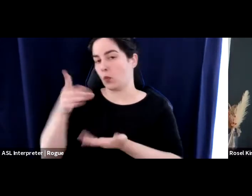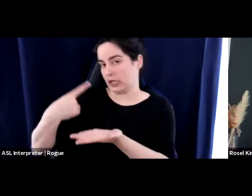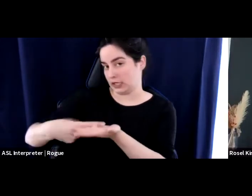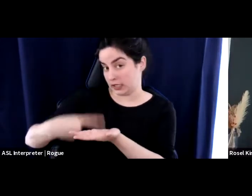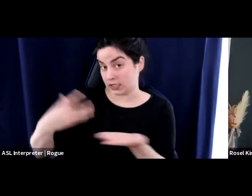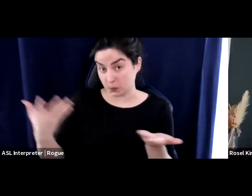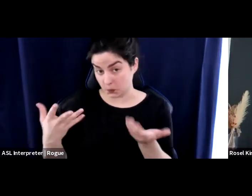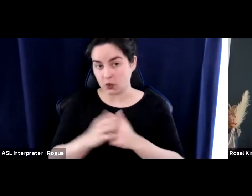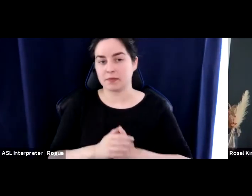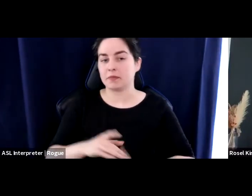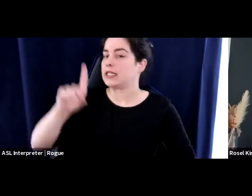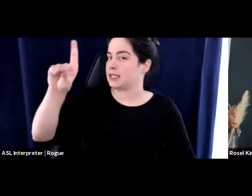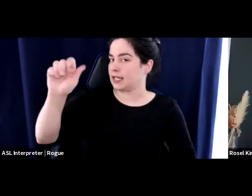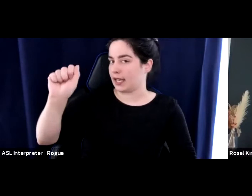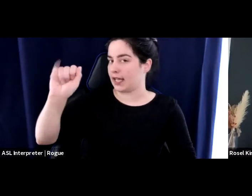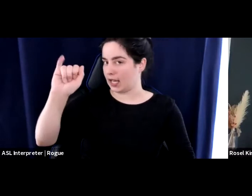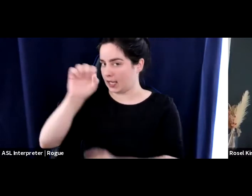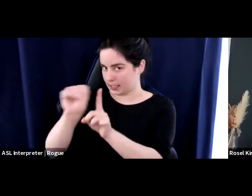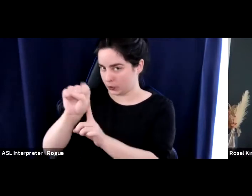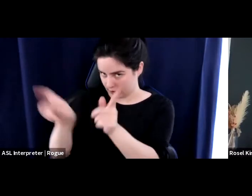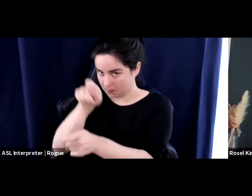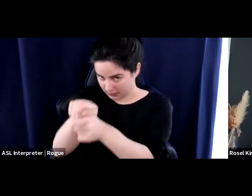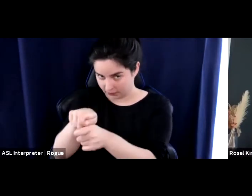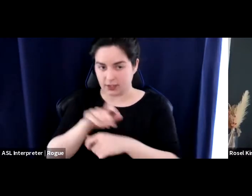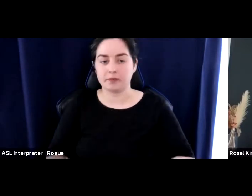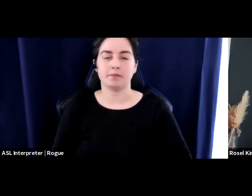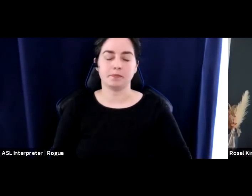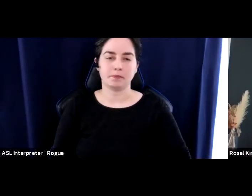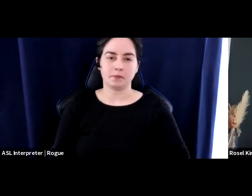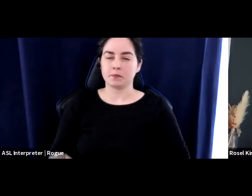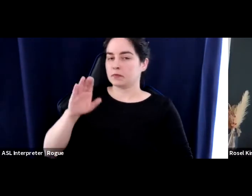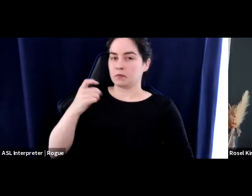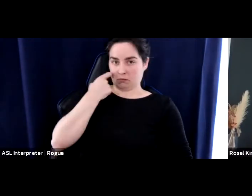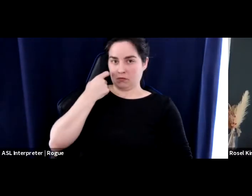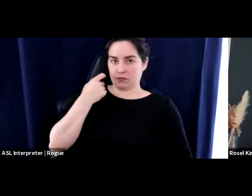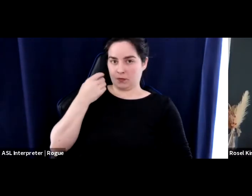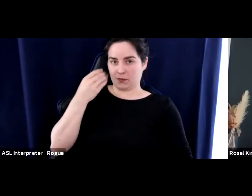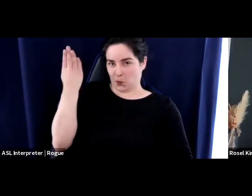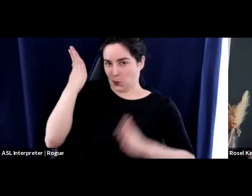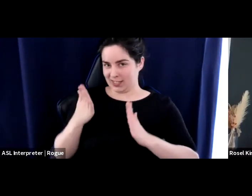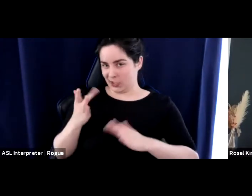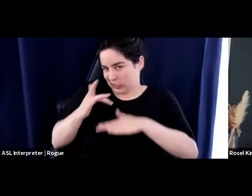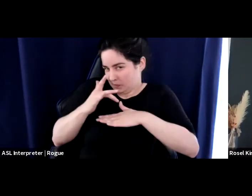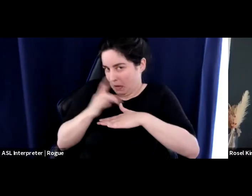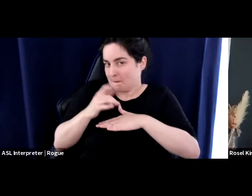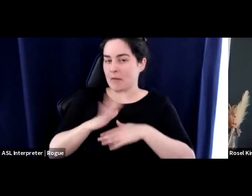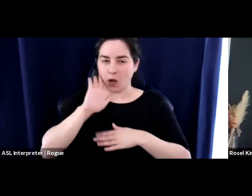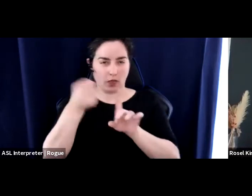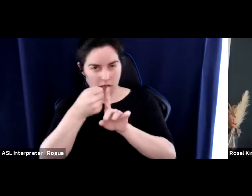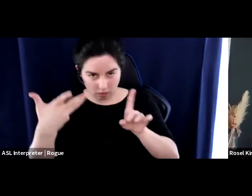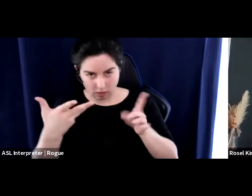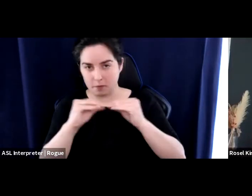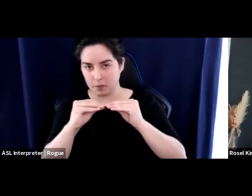the DAI case. Bonnie has talked about this case already, but I'll provide just a bit more